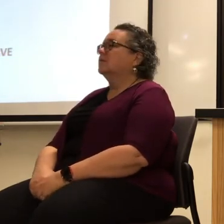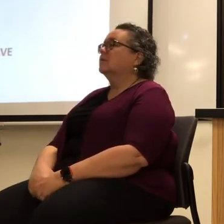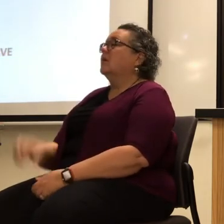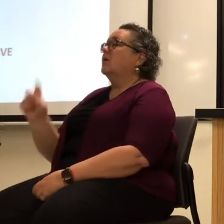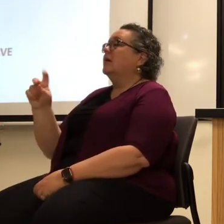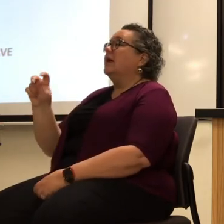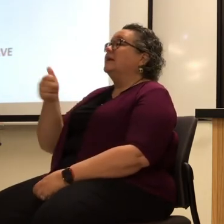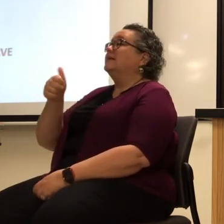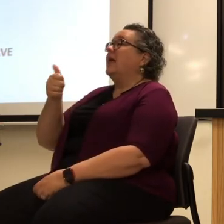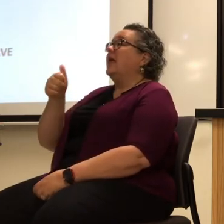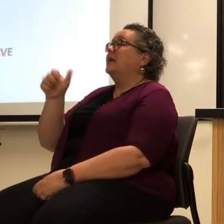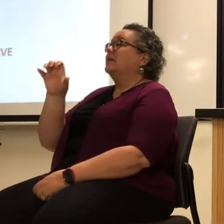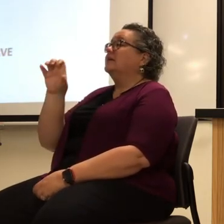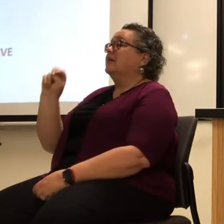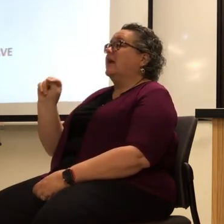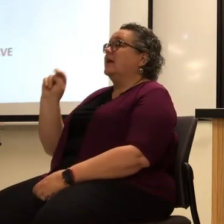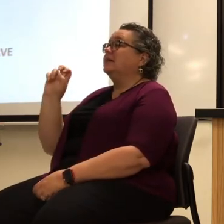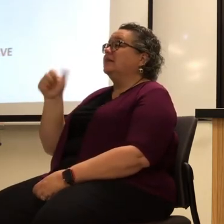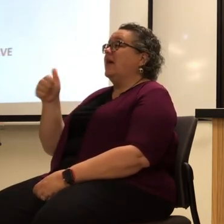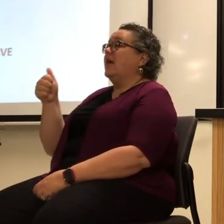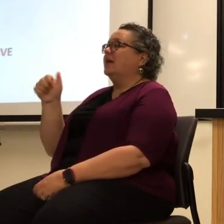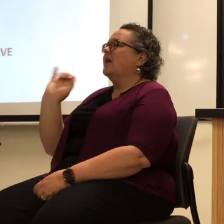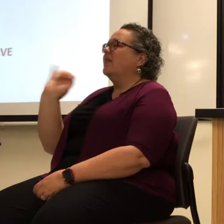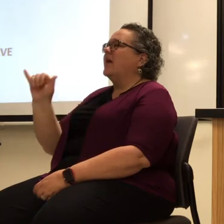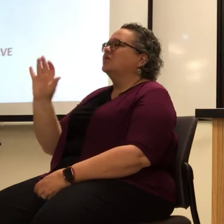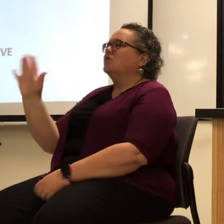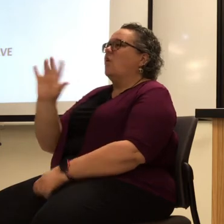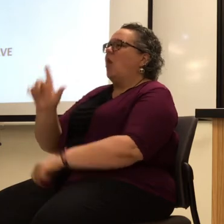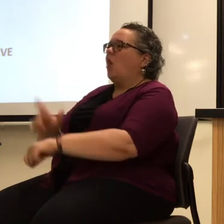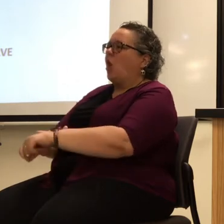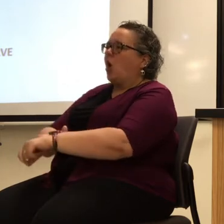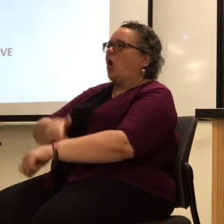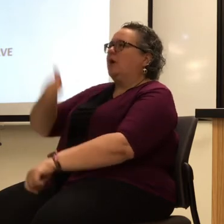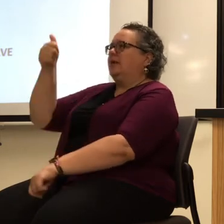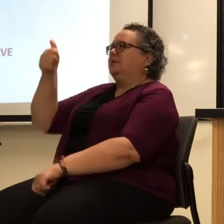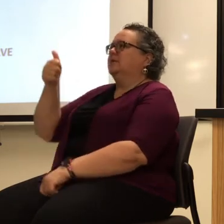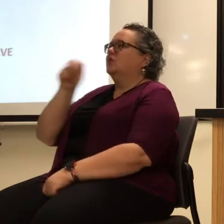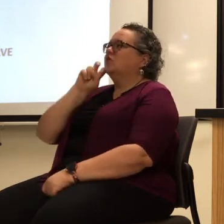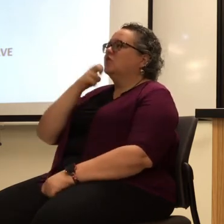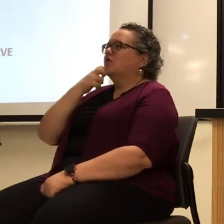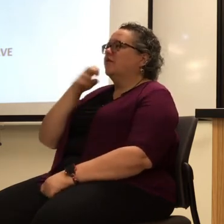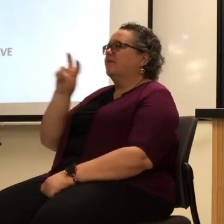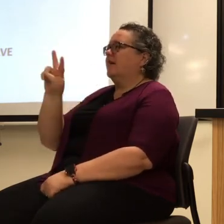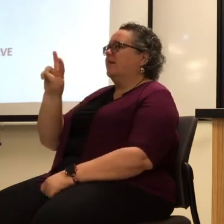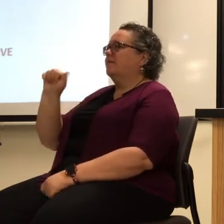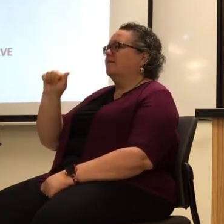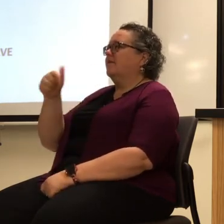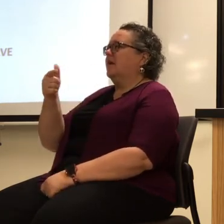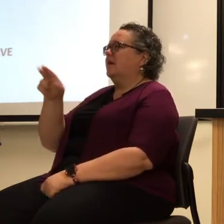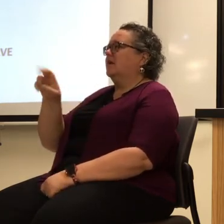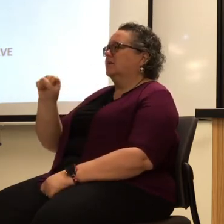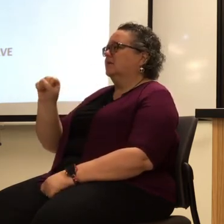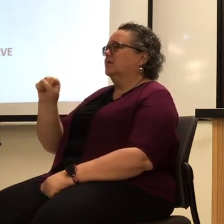Okay, 10 is like the longest nerve. Vagus.